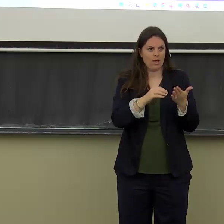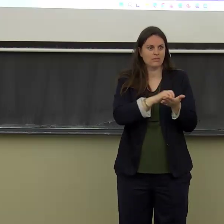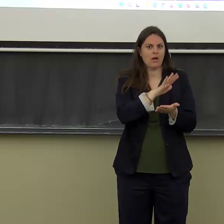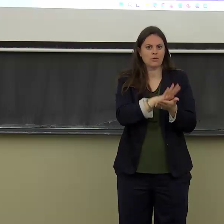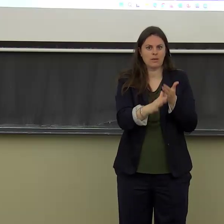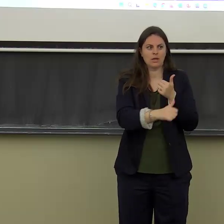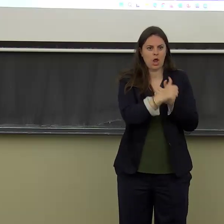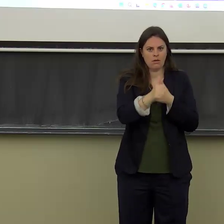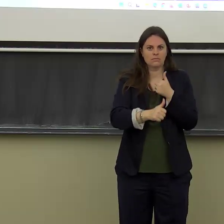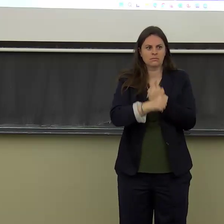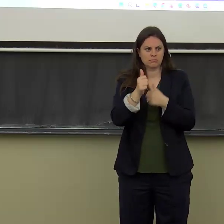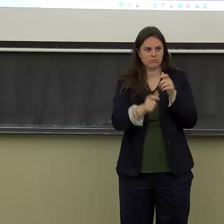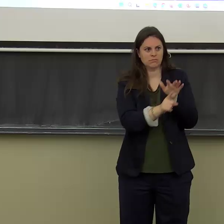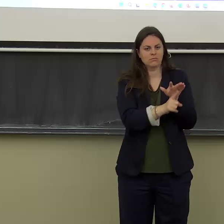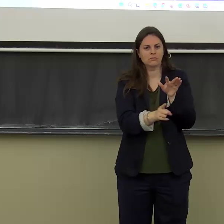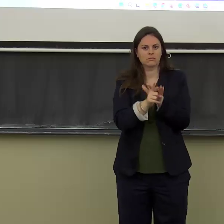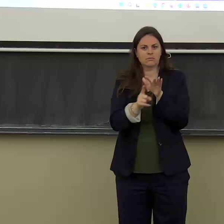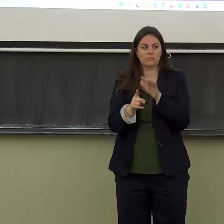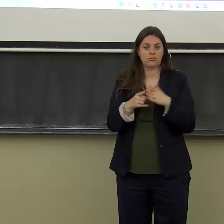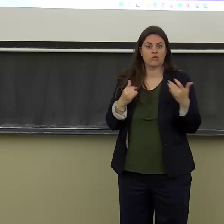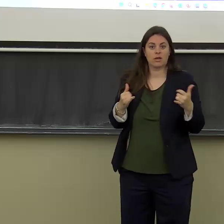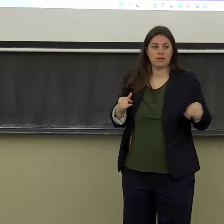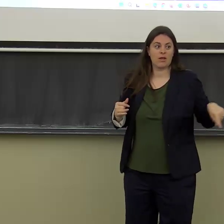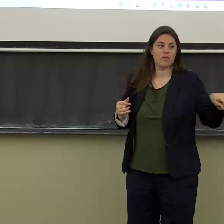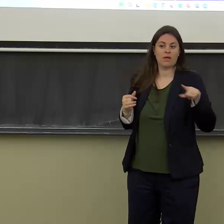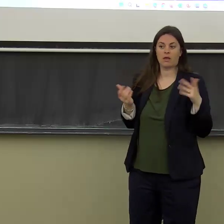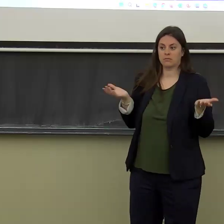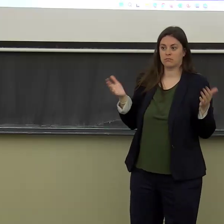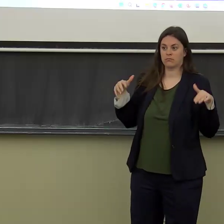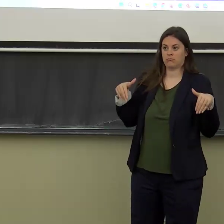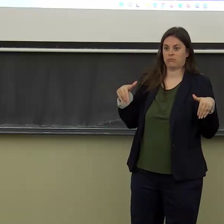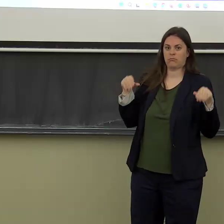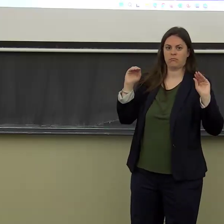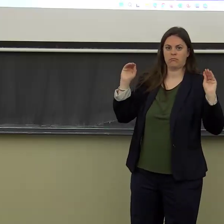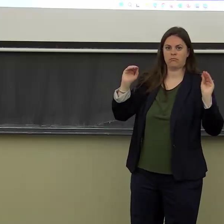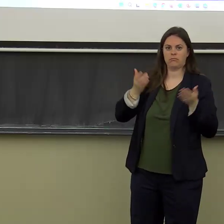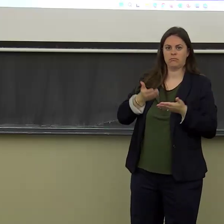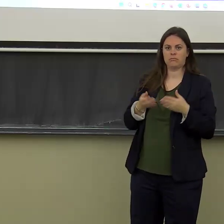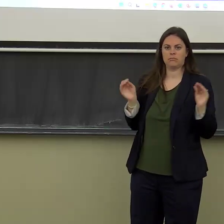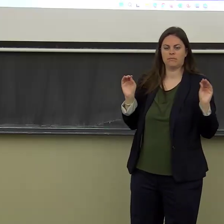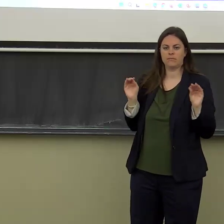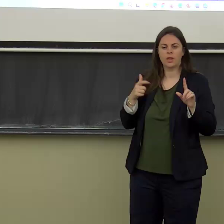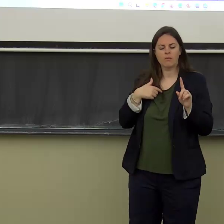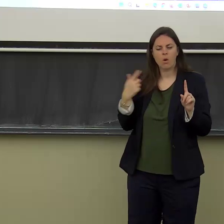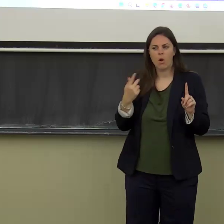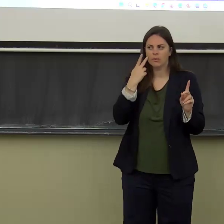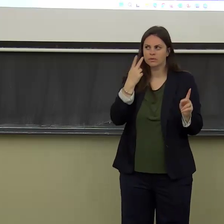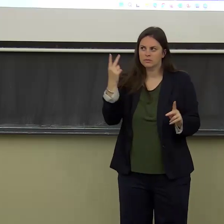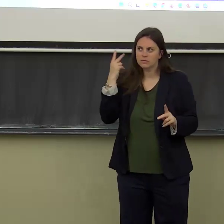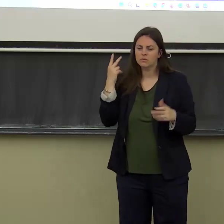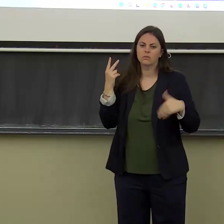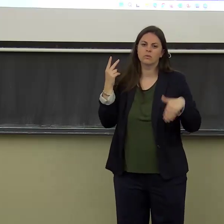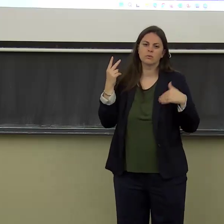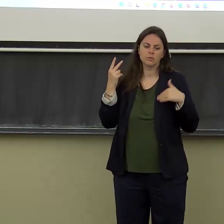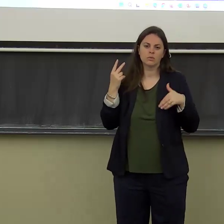So I'm reflecting always on the fact that this is a very new paradigm. Internet post is